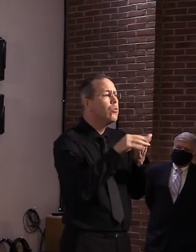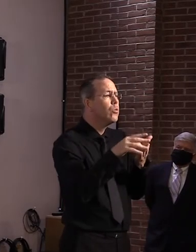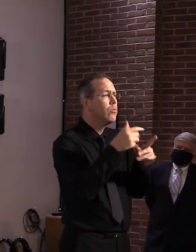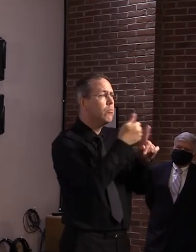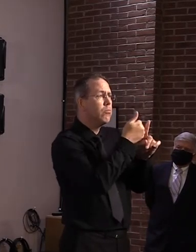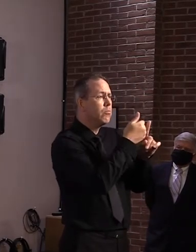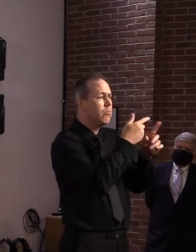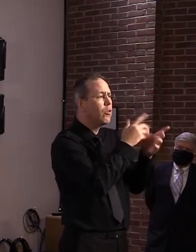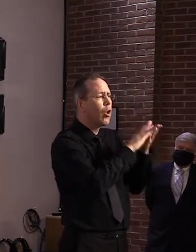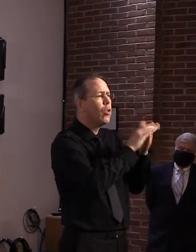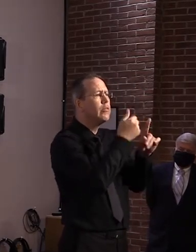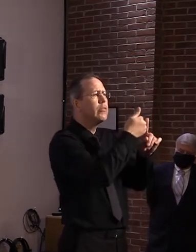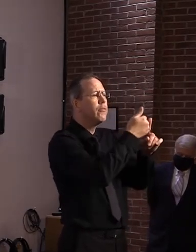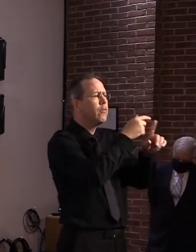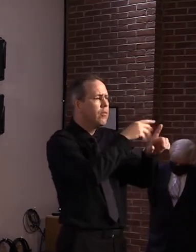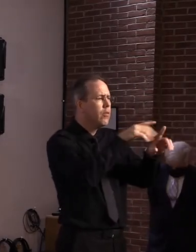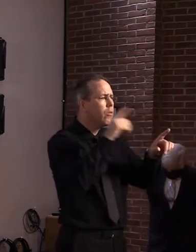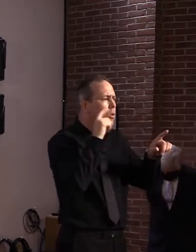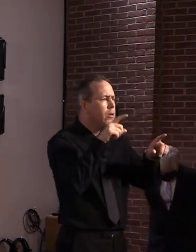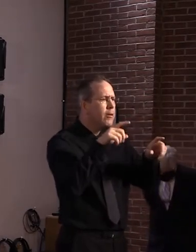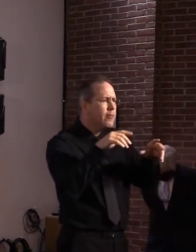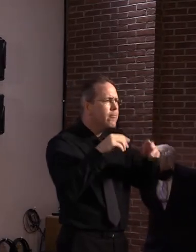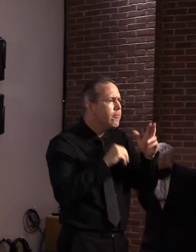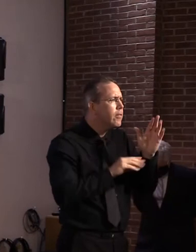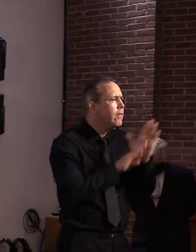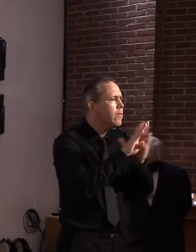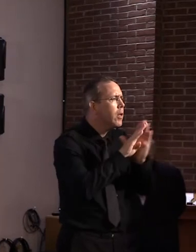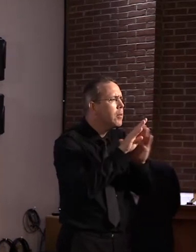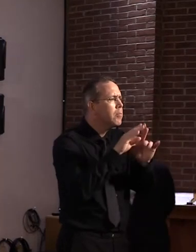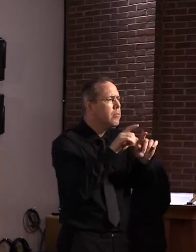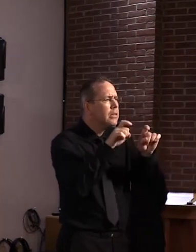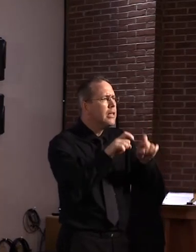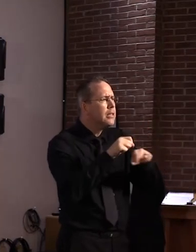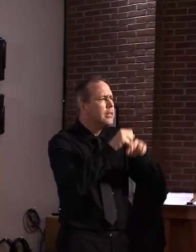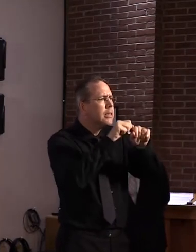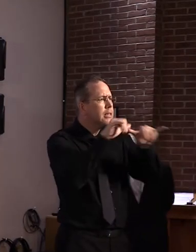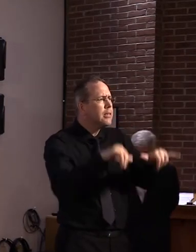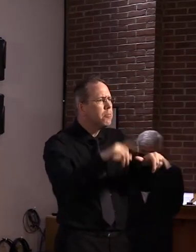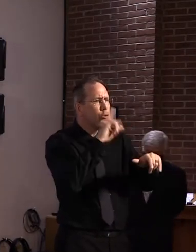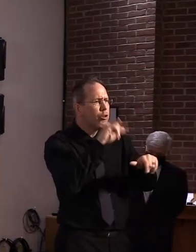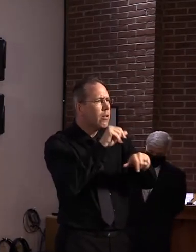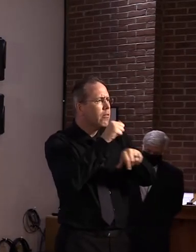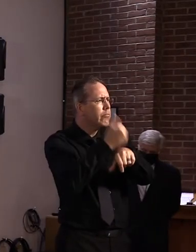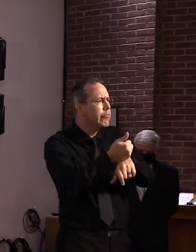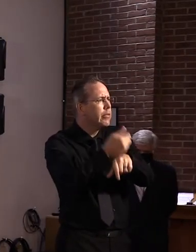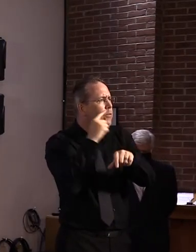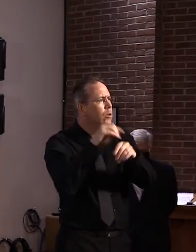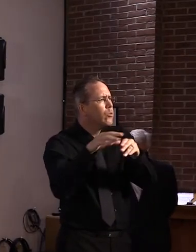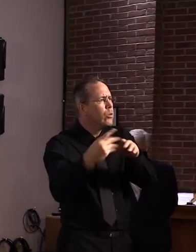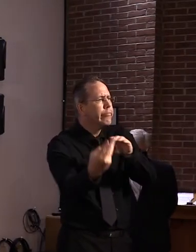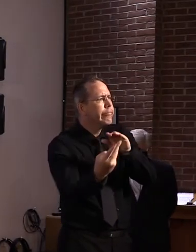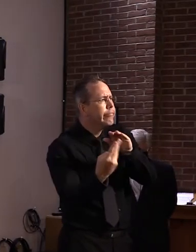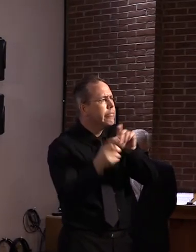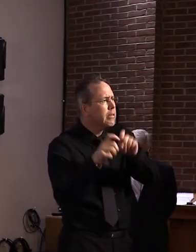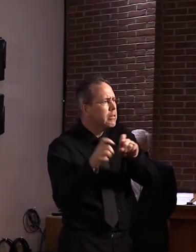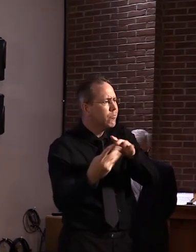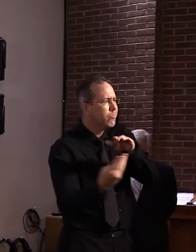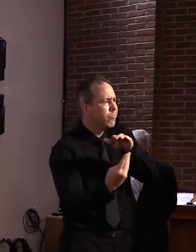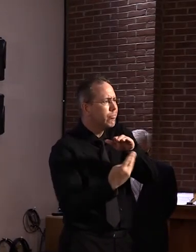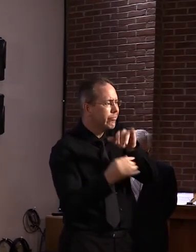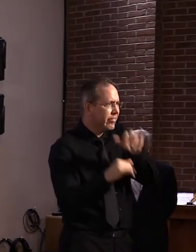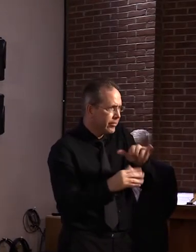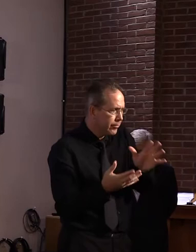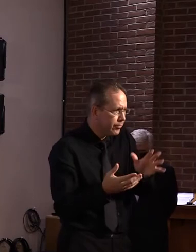up their testing structure and make their contracts so that they have access to